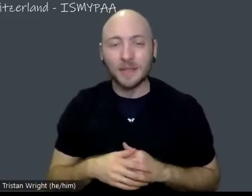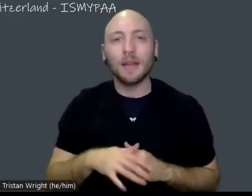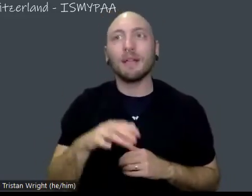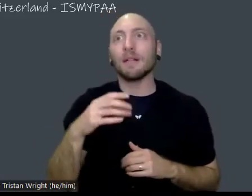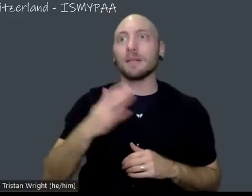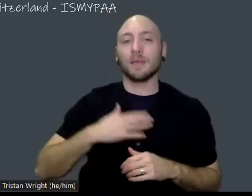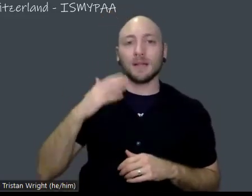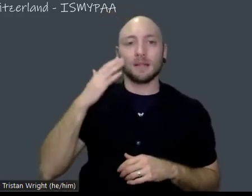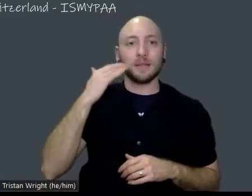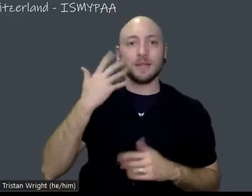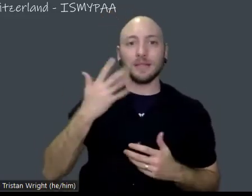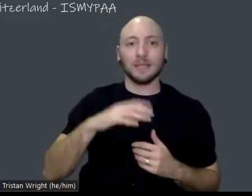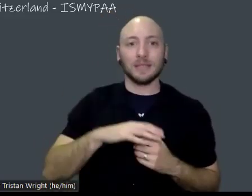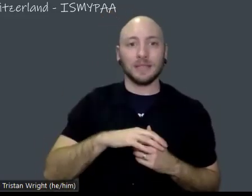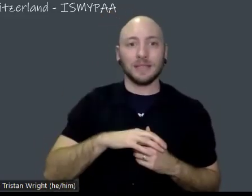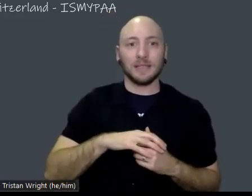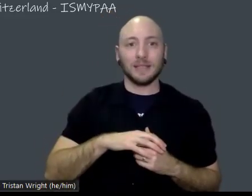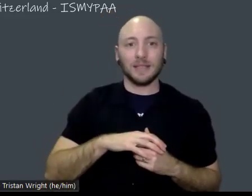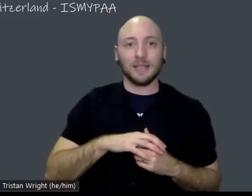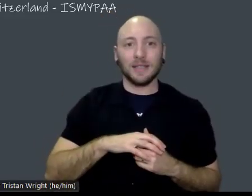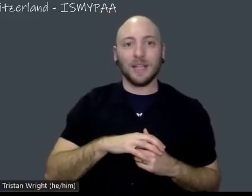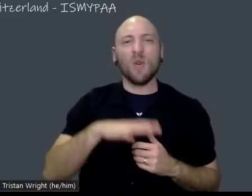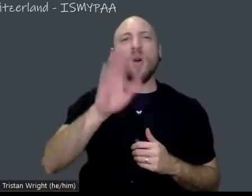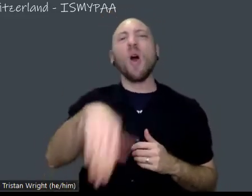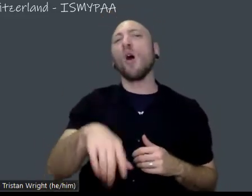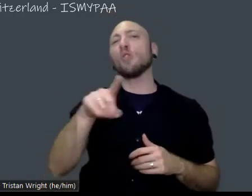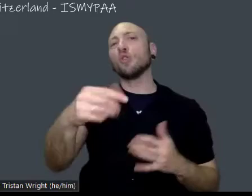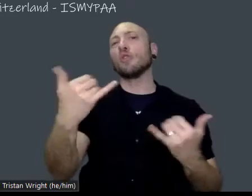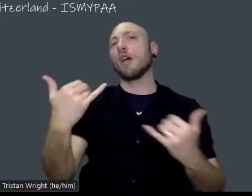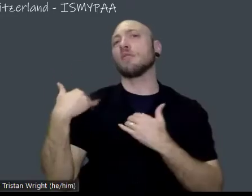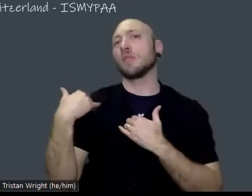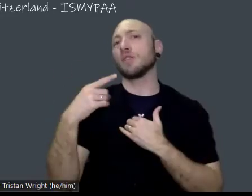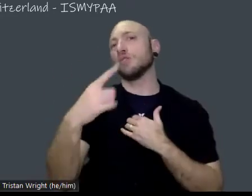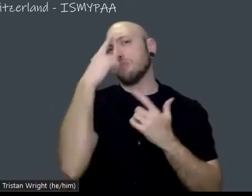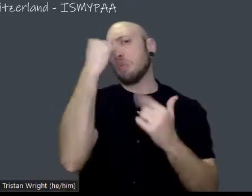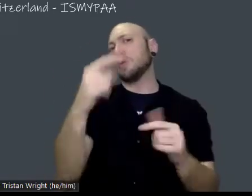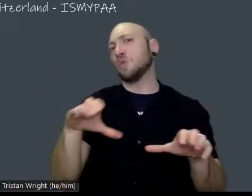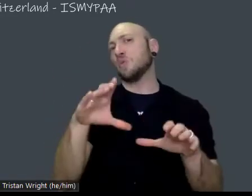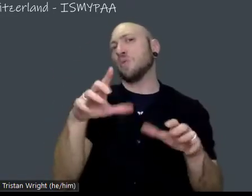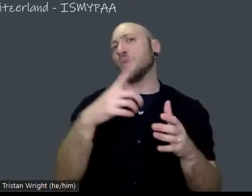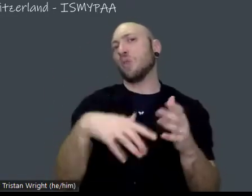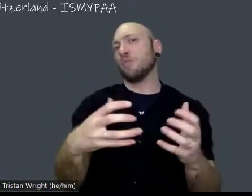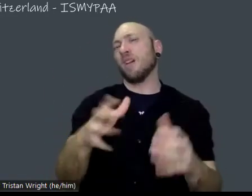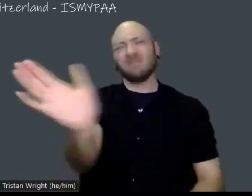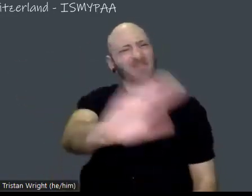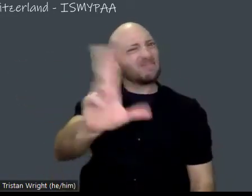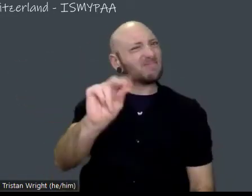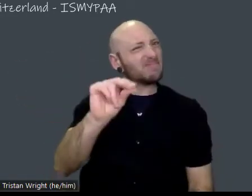for that. Do whatever you want or do it as you think it's best. No, it doesn't work like that.